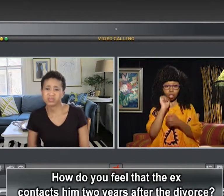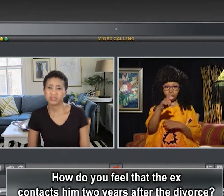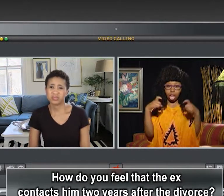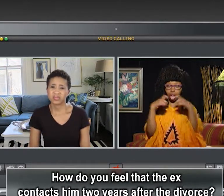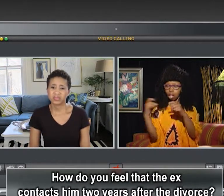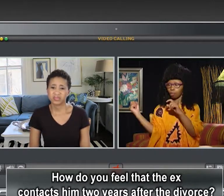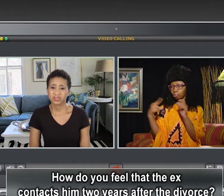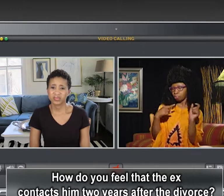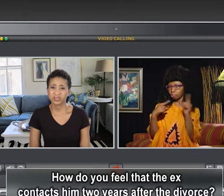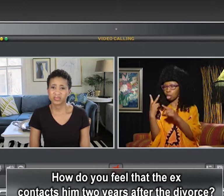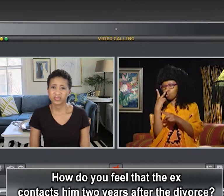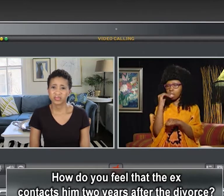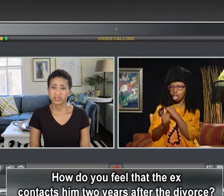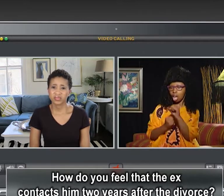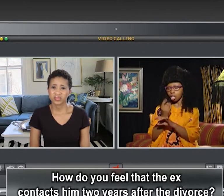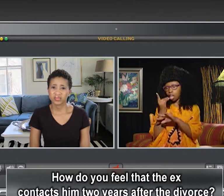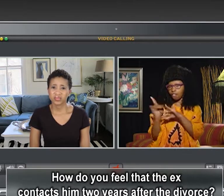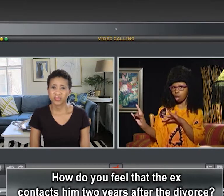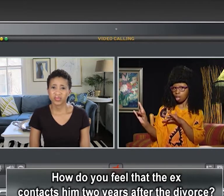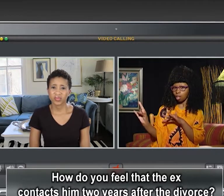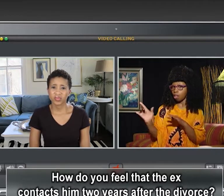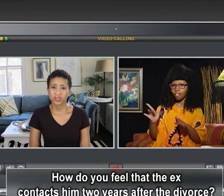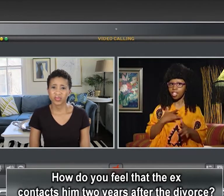How do you feel that the ex contacts him 2 years after the divorce?